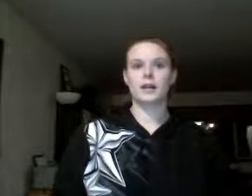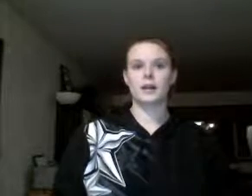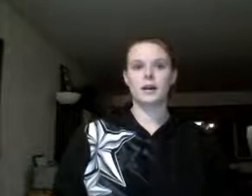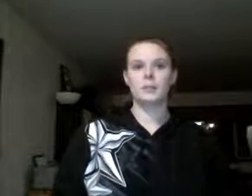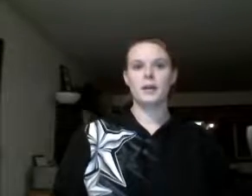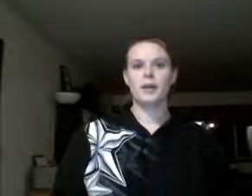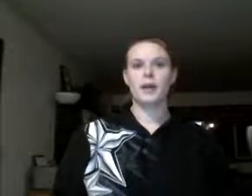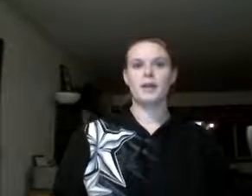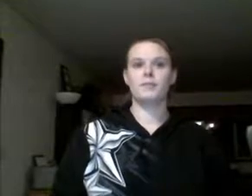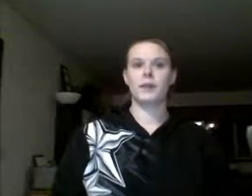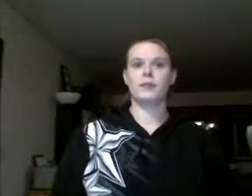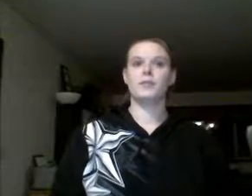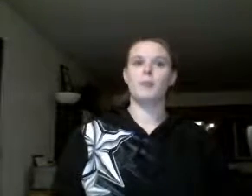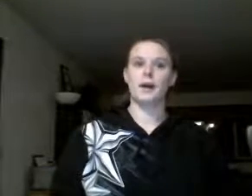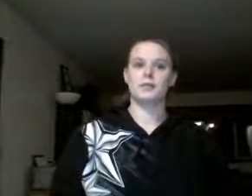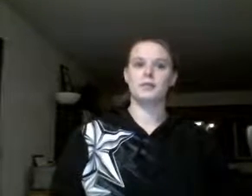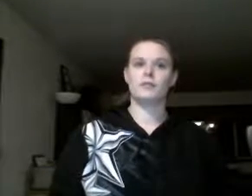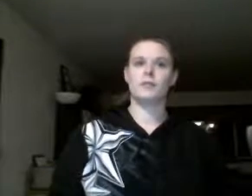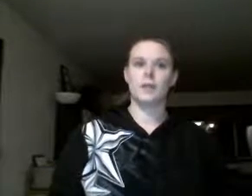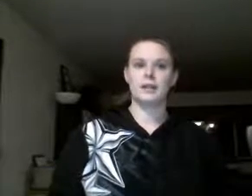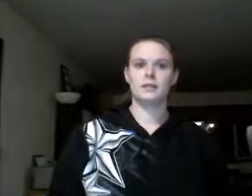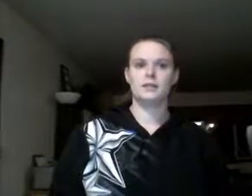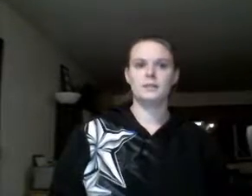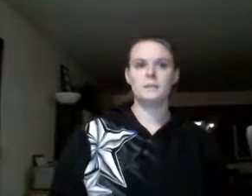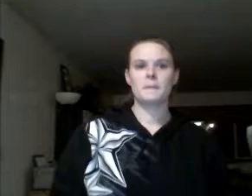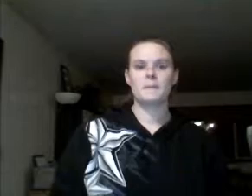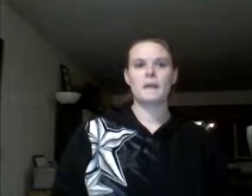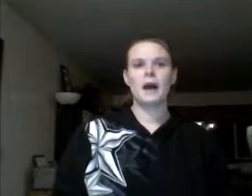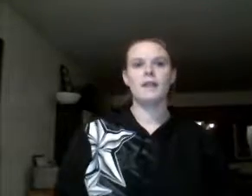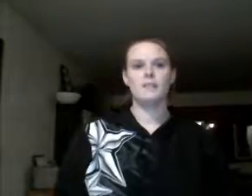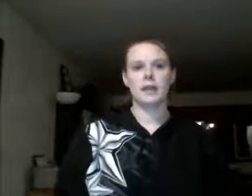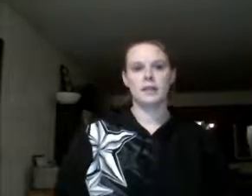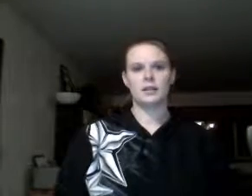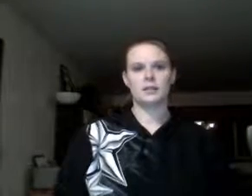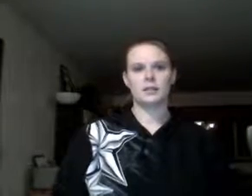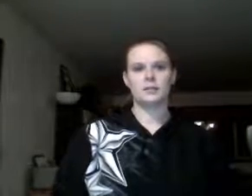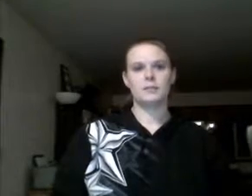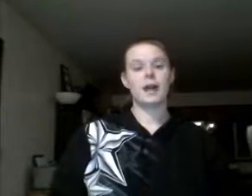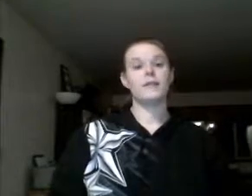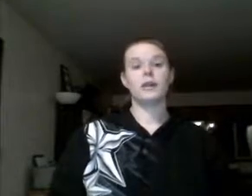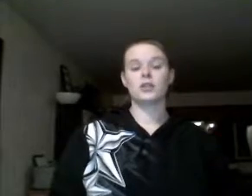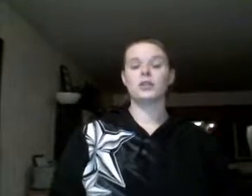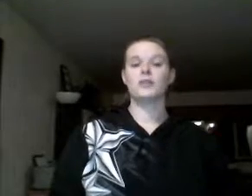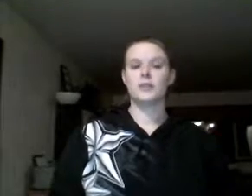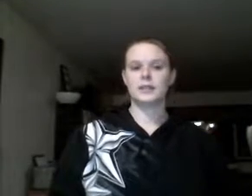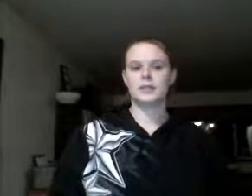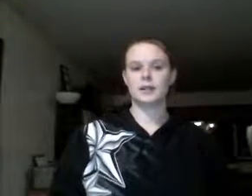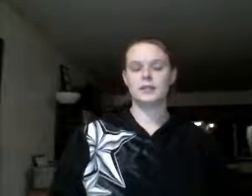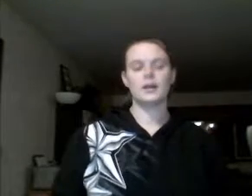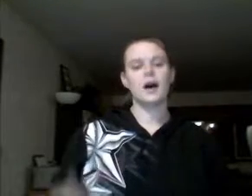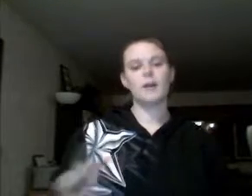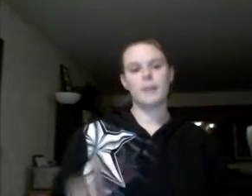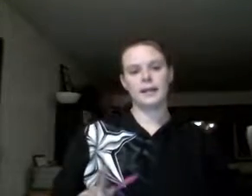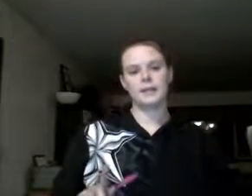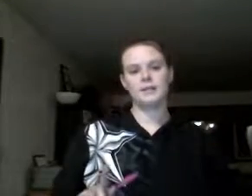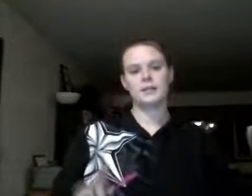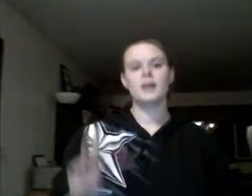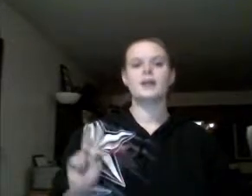realsimple.com have been the best for my needs. I have many lists. I have actually three sets of lists: a main list,